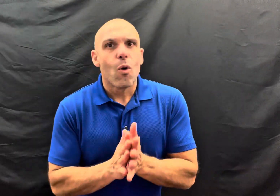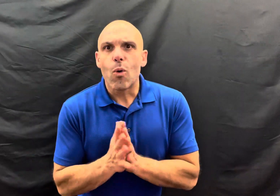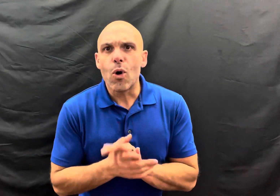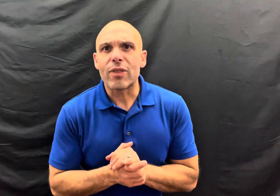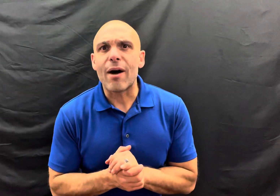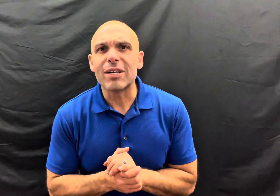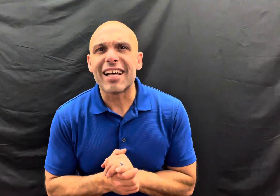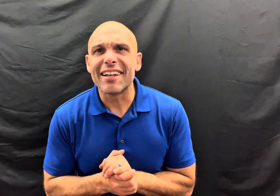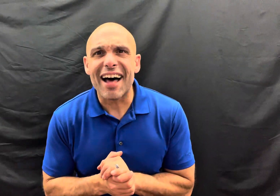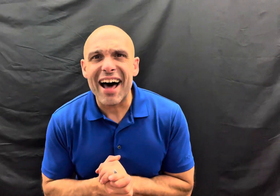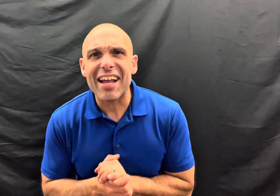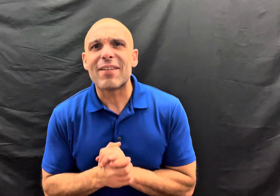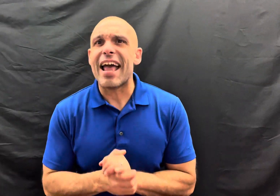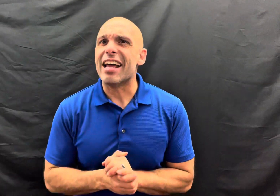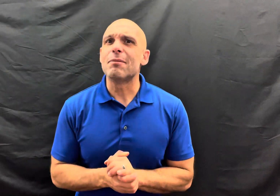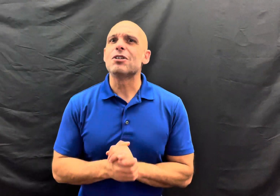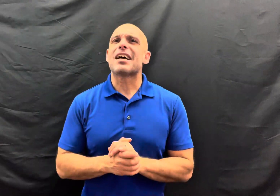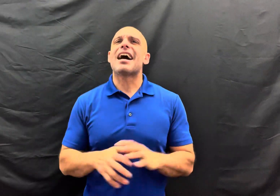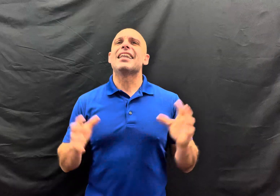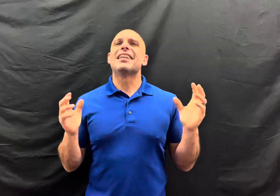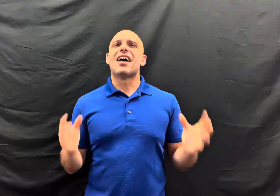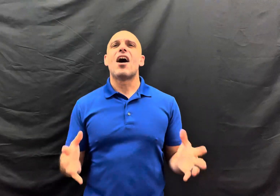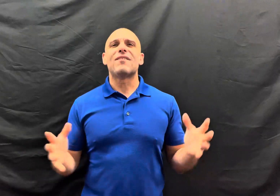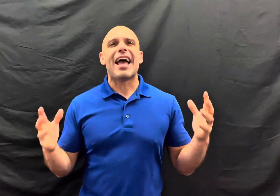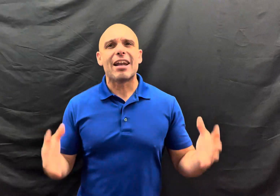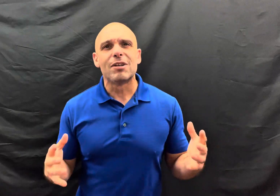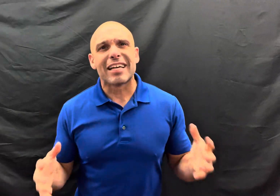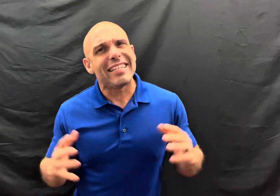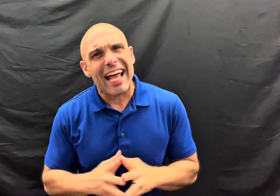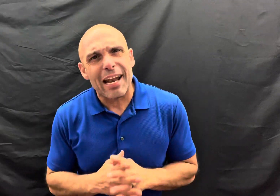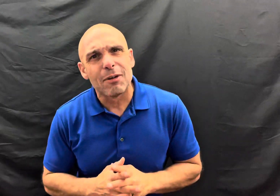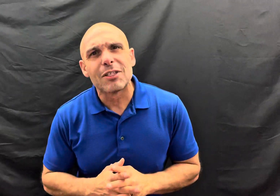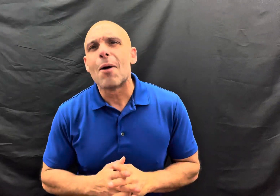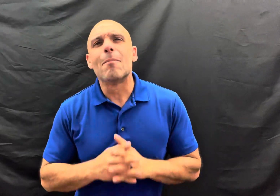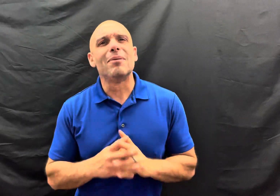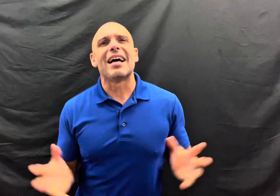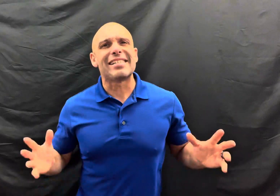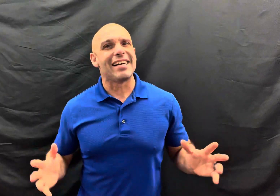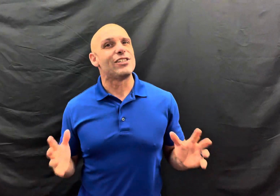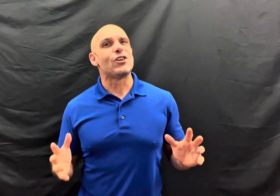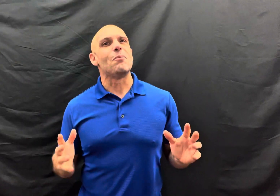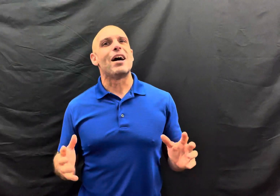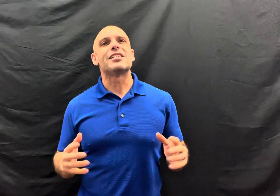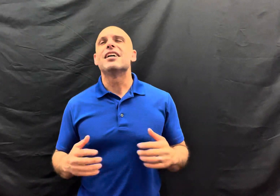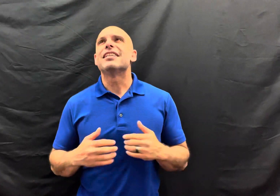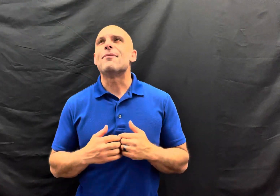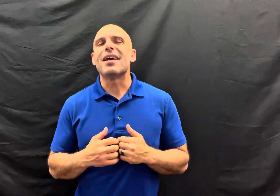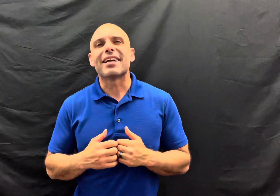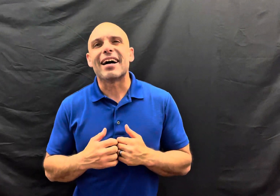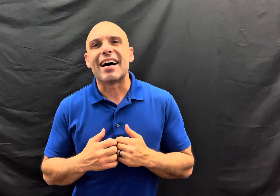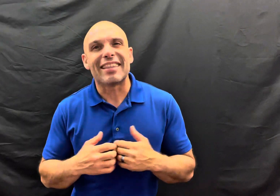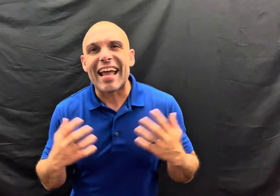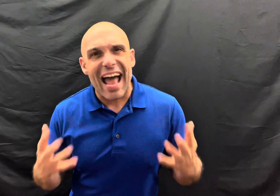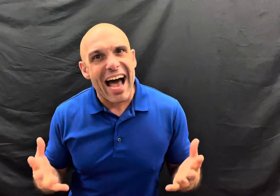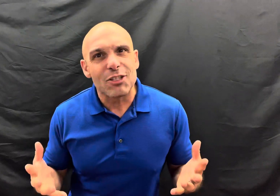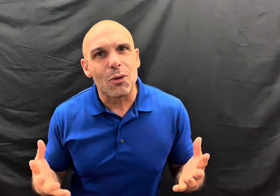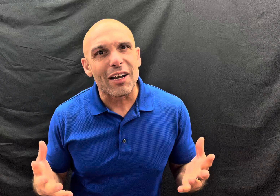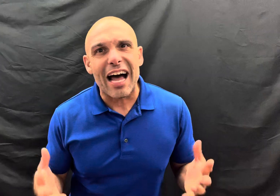Woo, that was a lot of animals. I love animals. I think animals bless us so much. They add to our lives, not